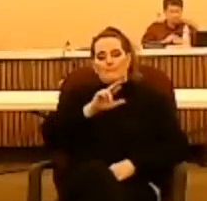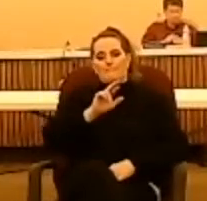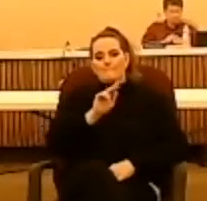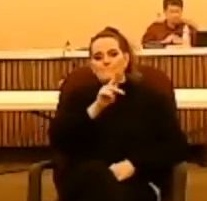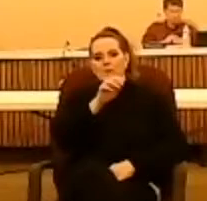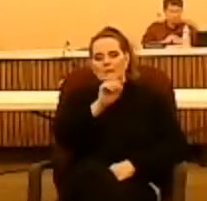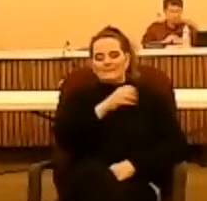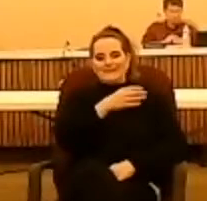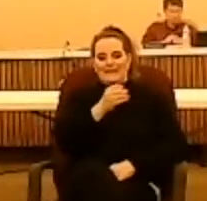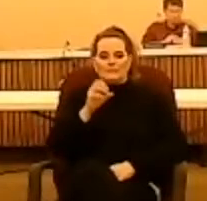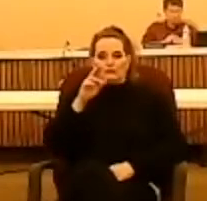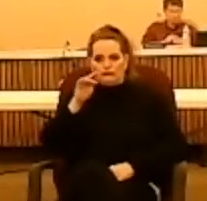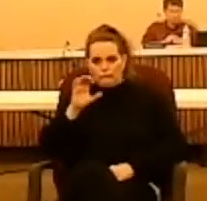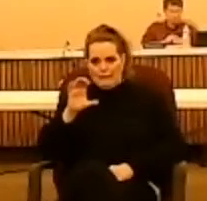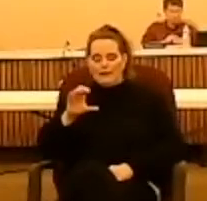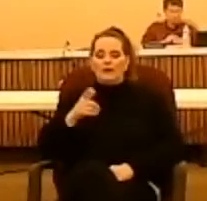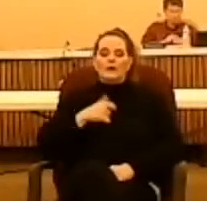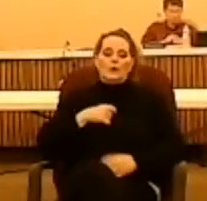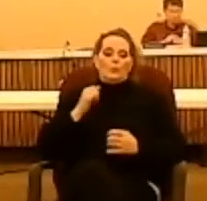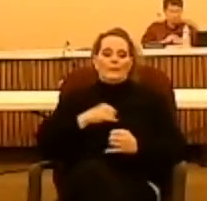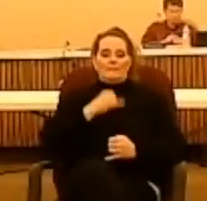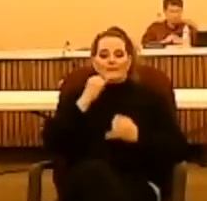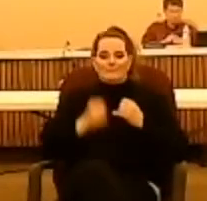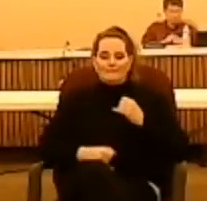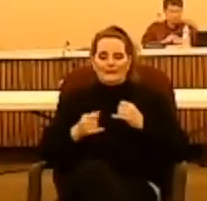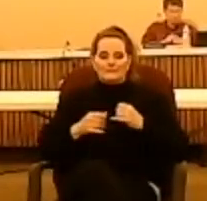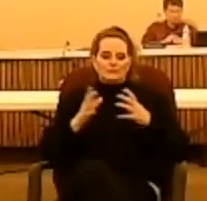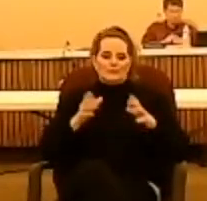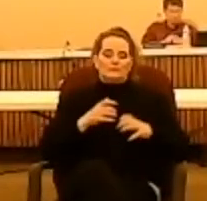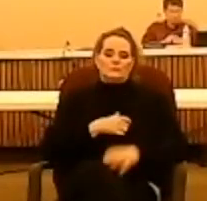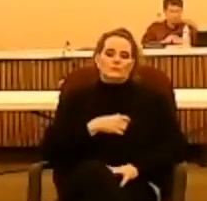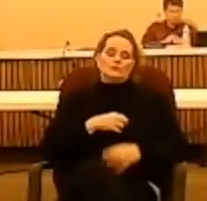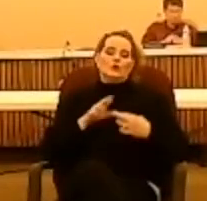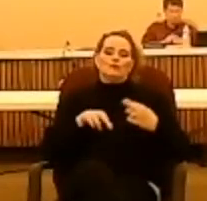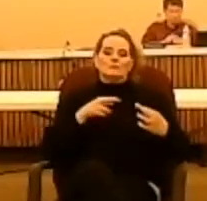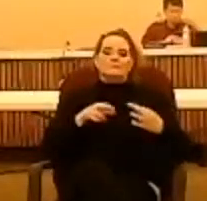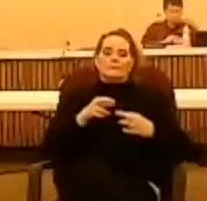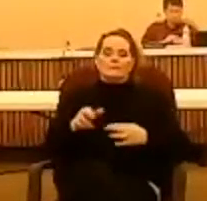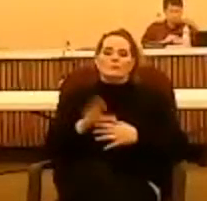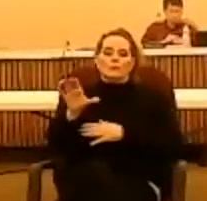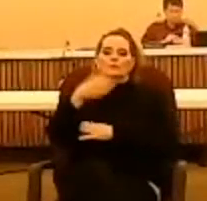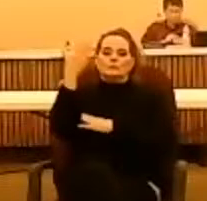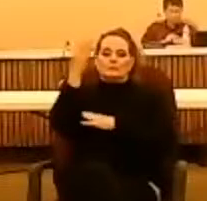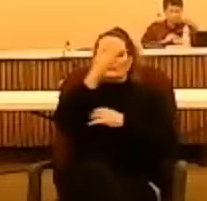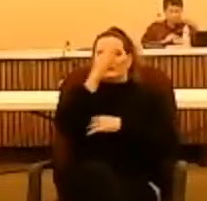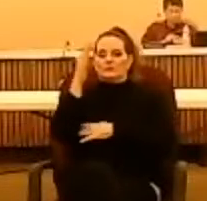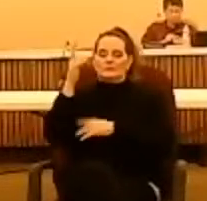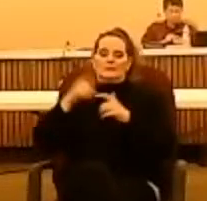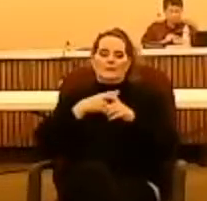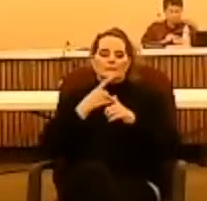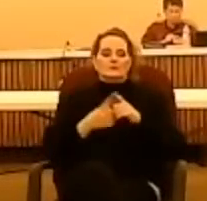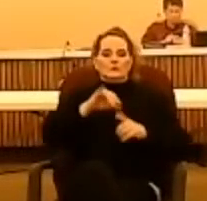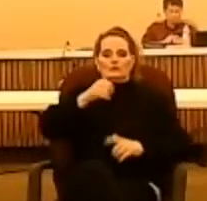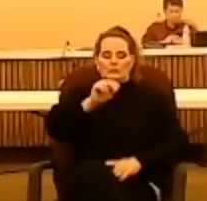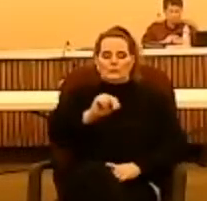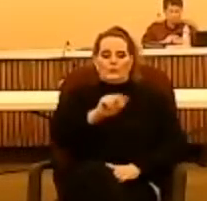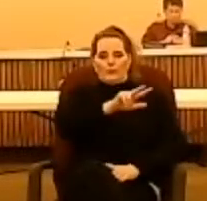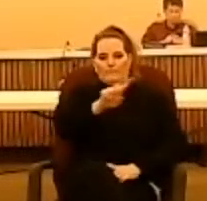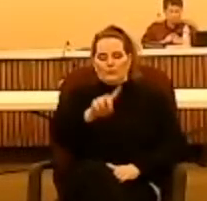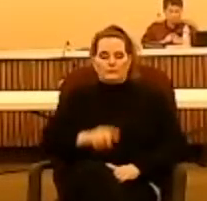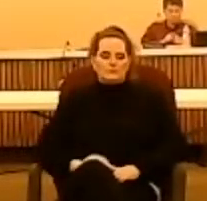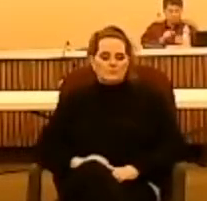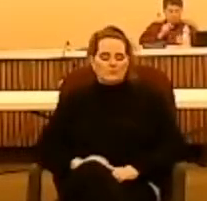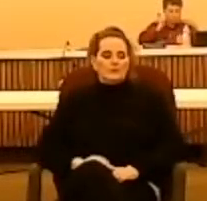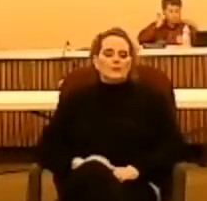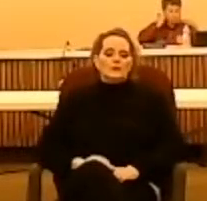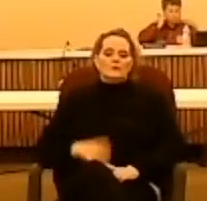we got the last chance to recycle your Christmas tree to January 31st. Just drop it, just touchless